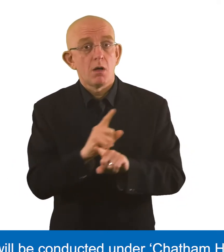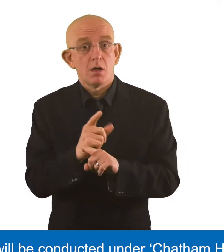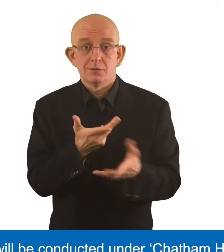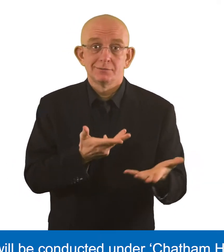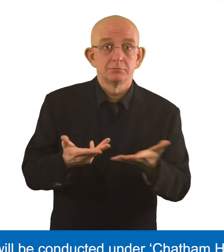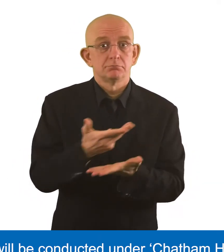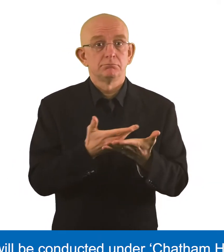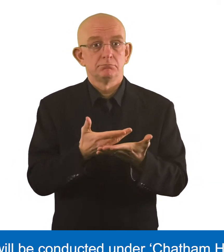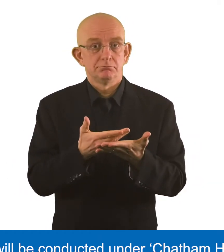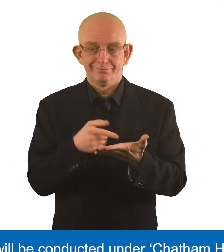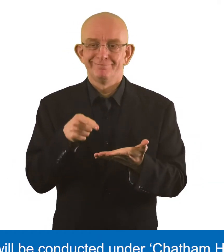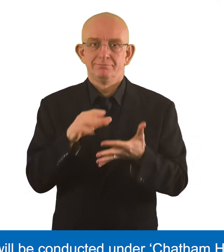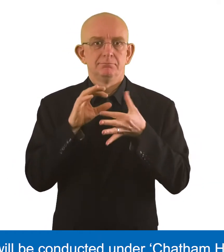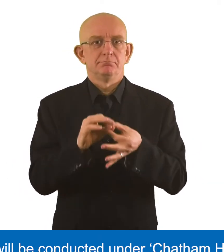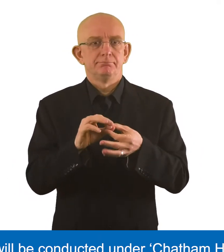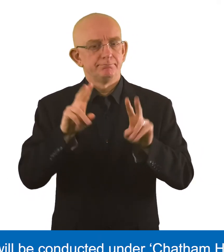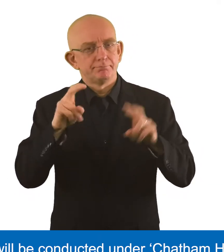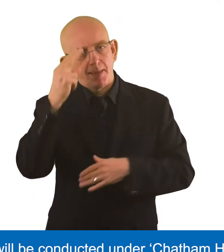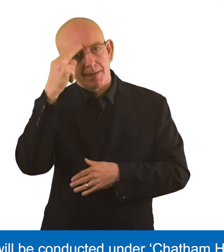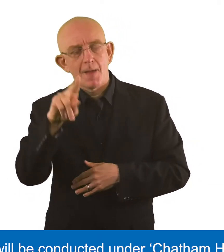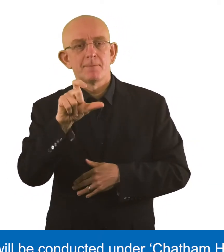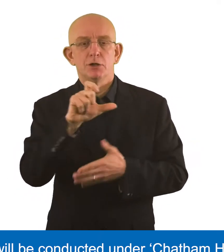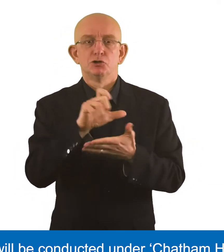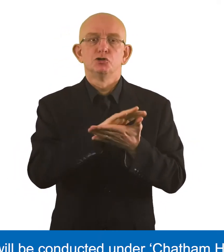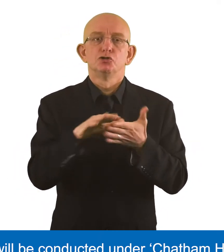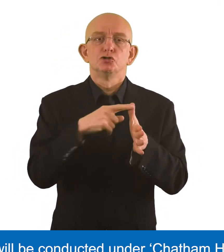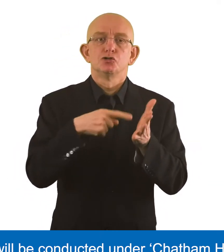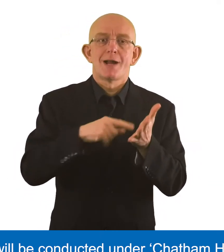All discussions will be conducted under Chatham House rules.